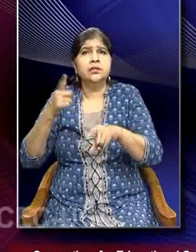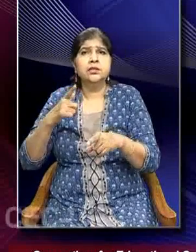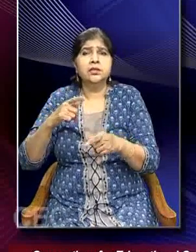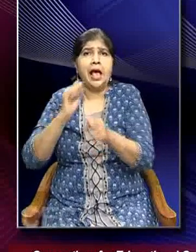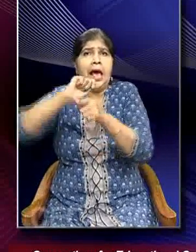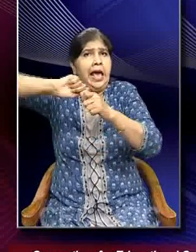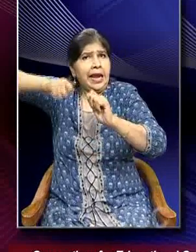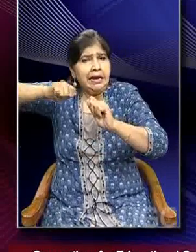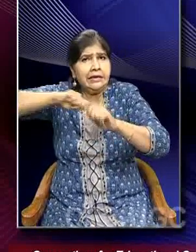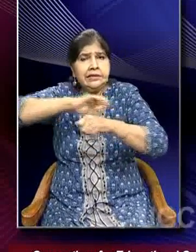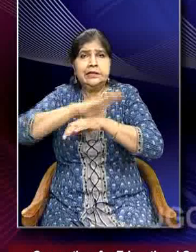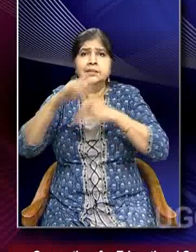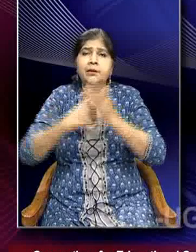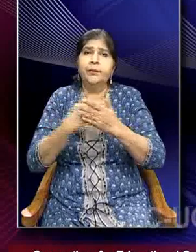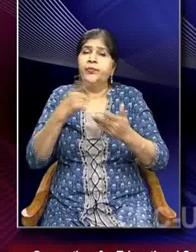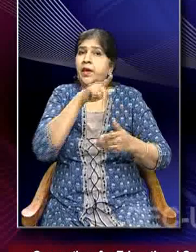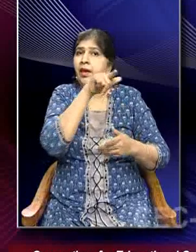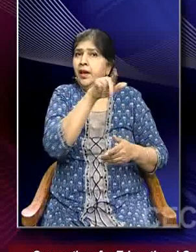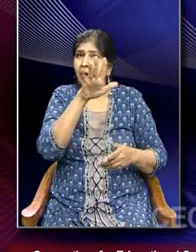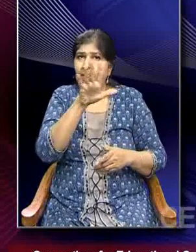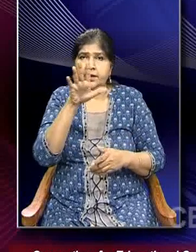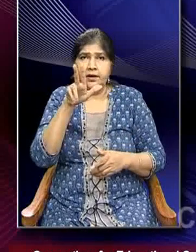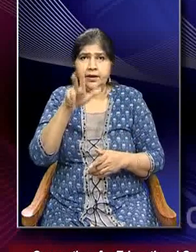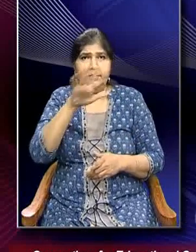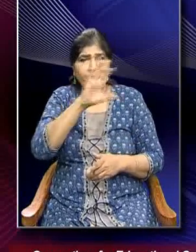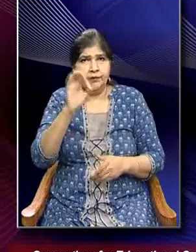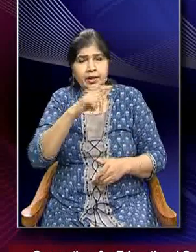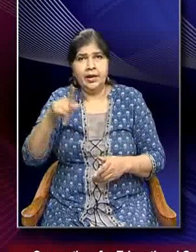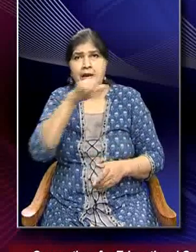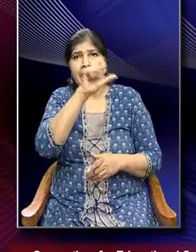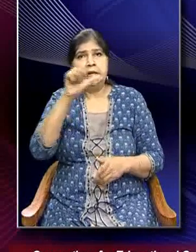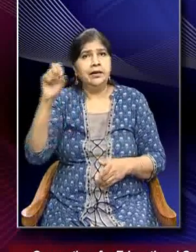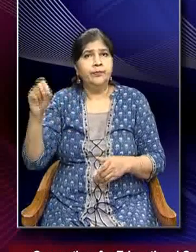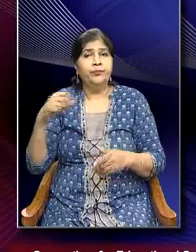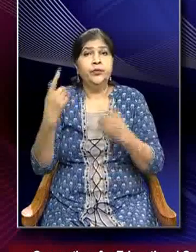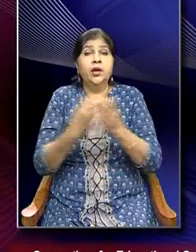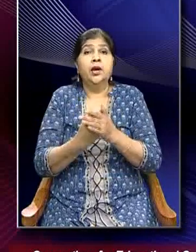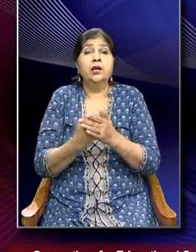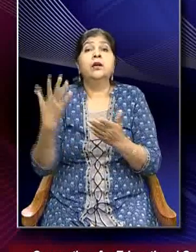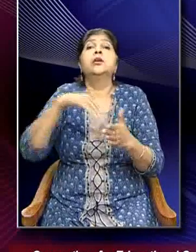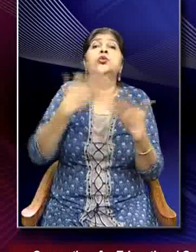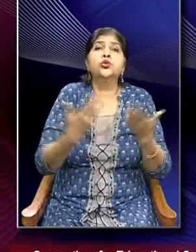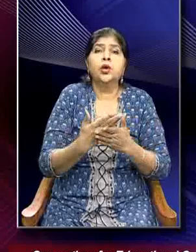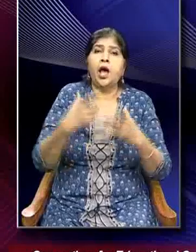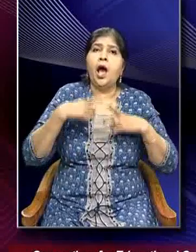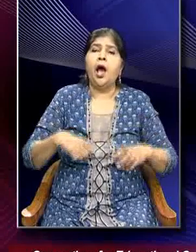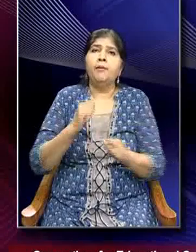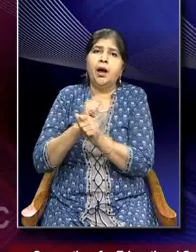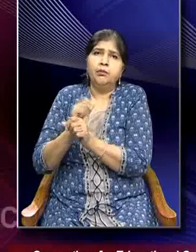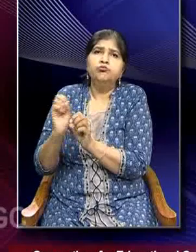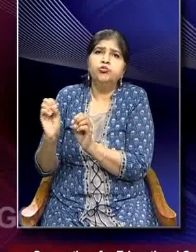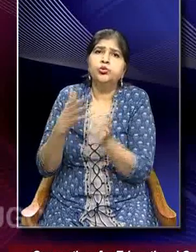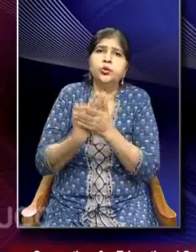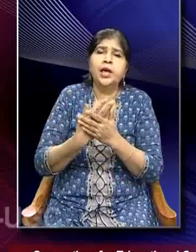Between 1850 and 1900. And what is that? We that it is due to human activities,